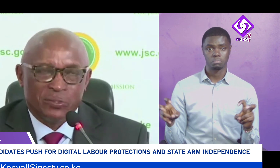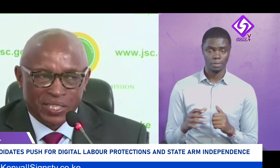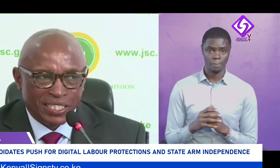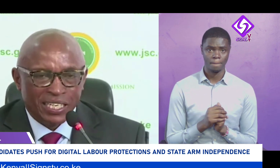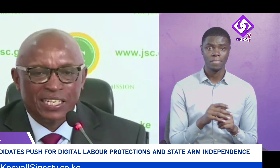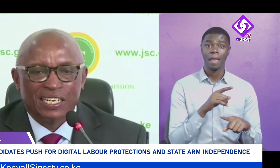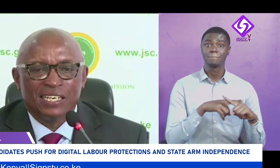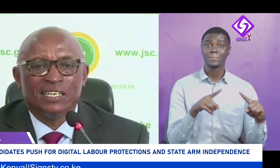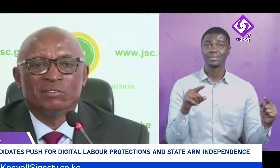when